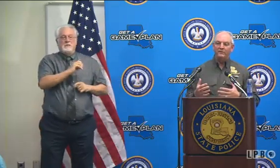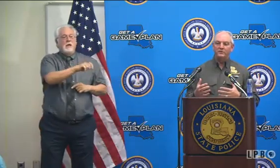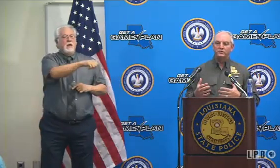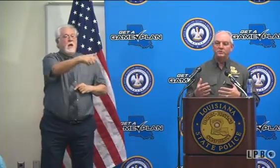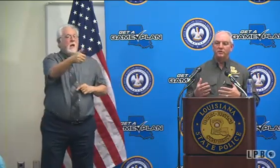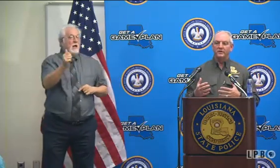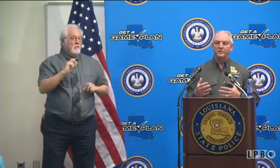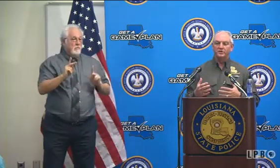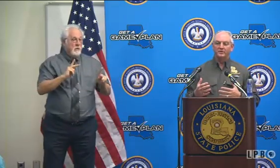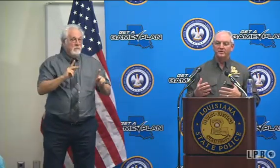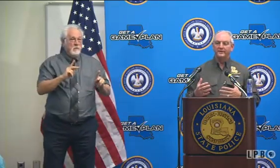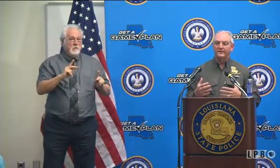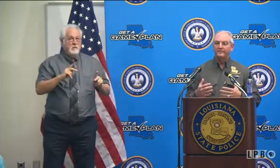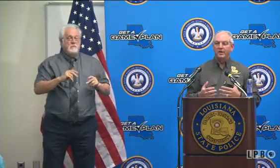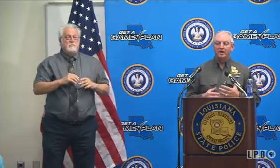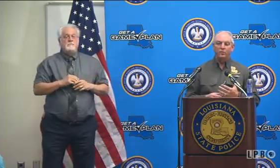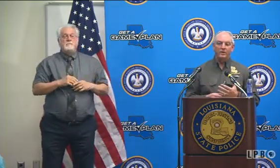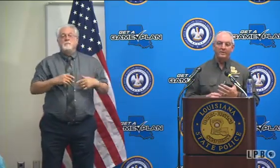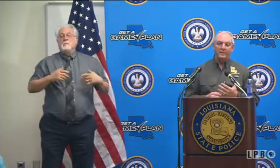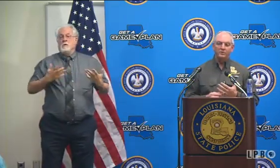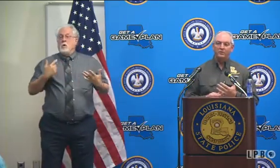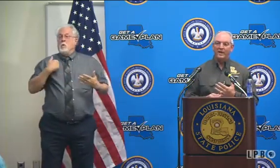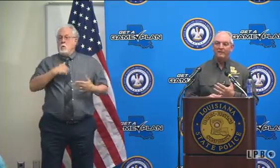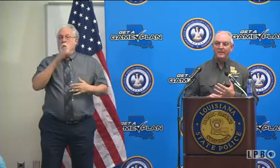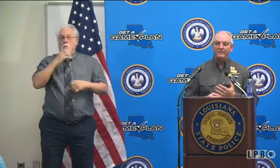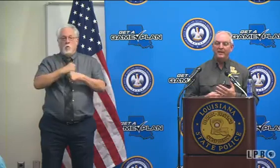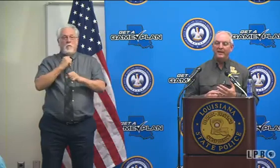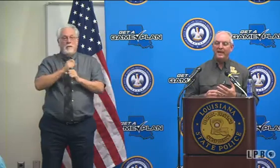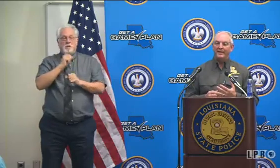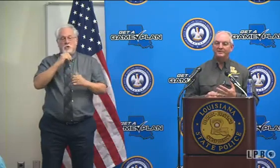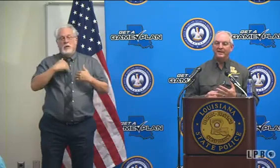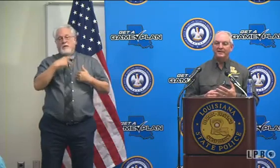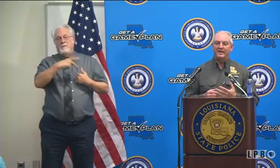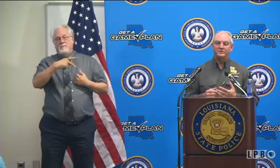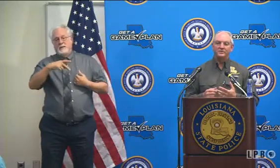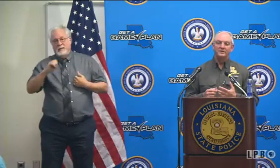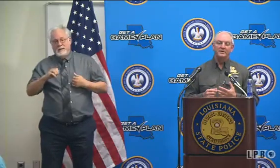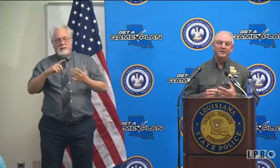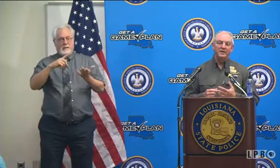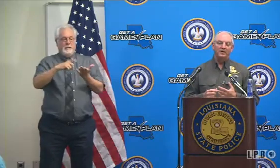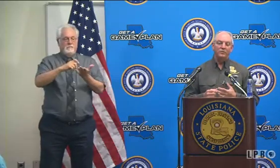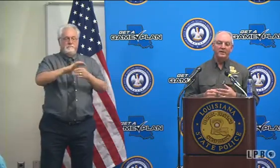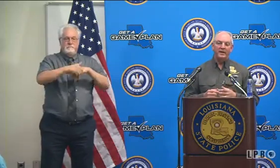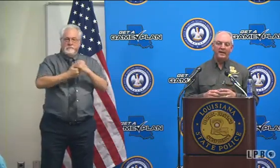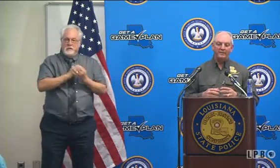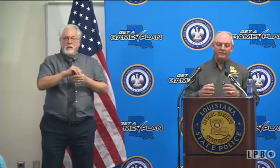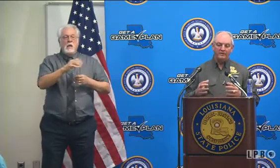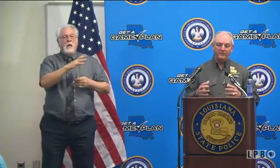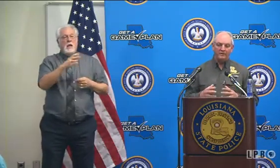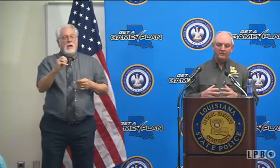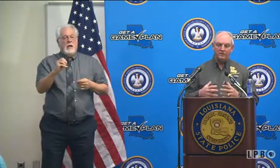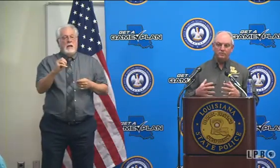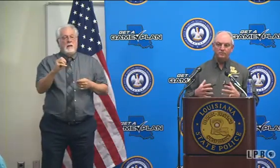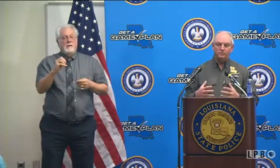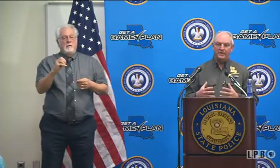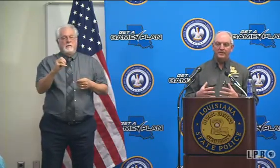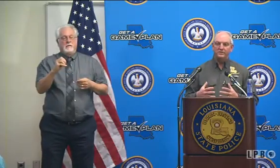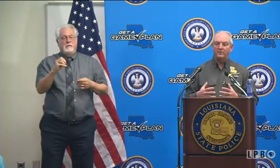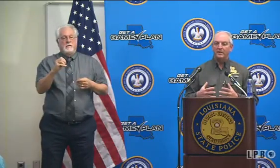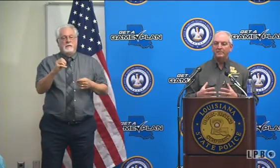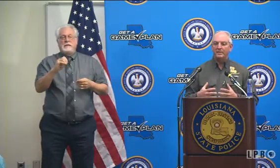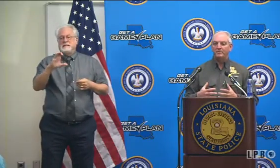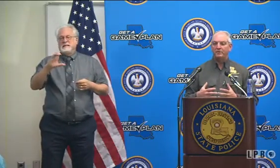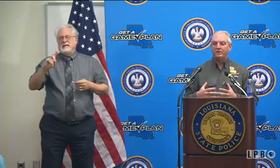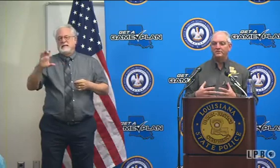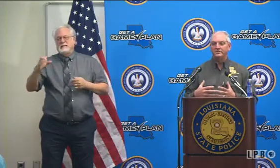other individuals that we're going to shelter. We're going to make sure we have PPE, hand sanitizer. We're going to have those